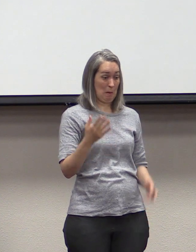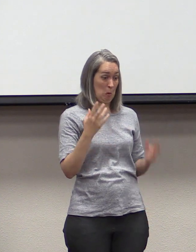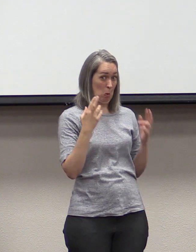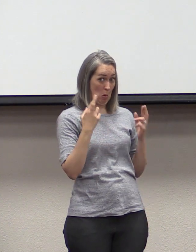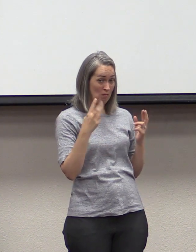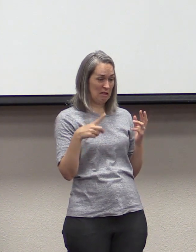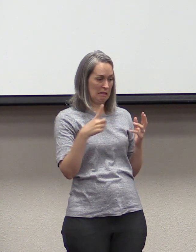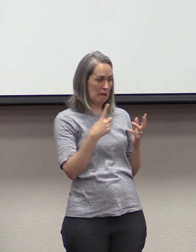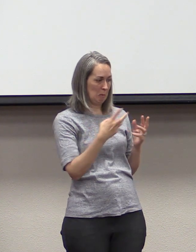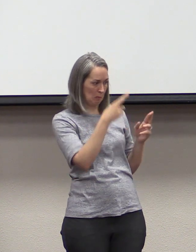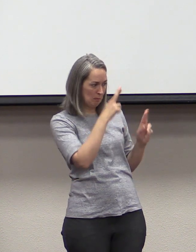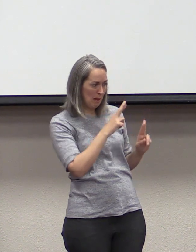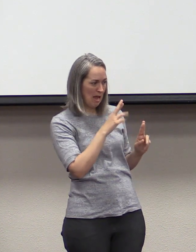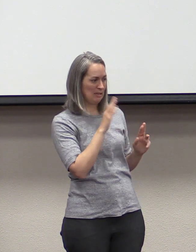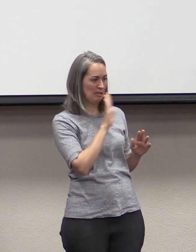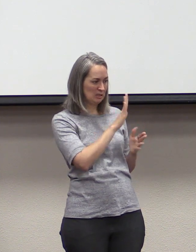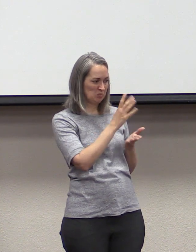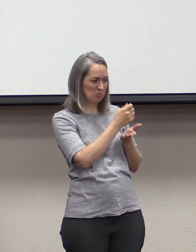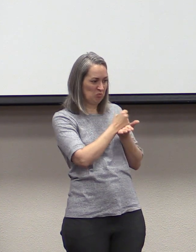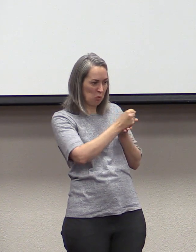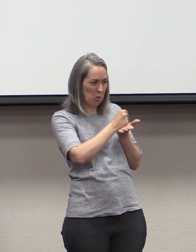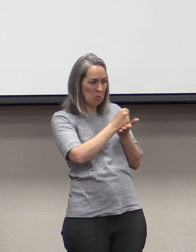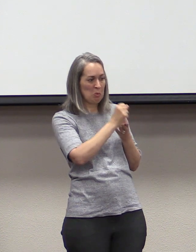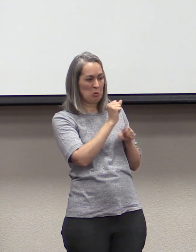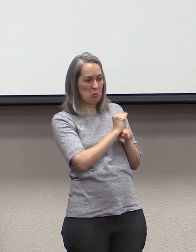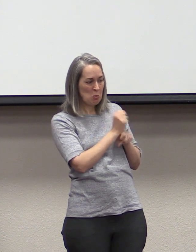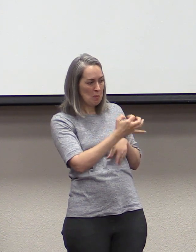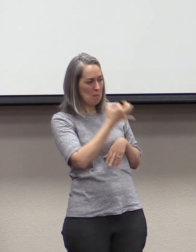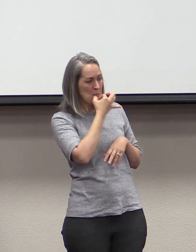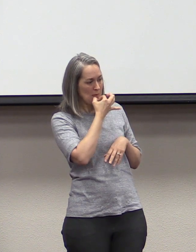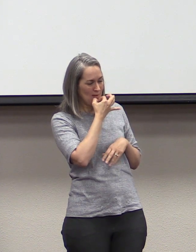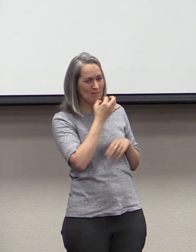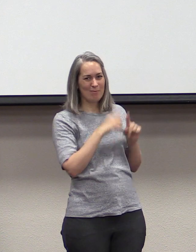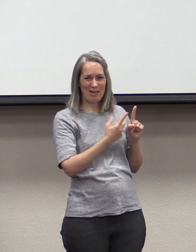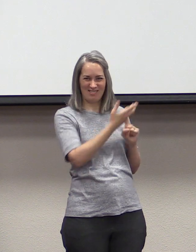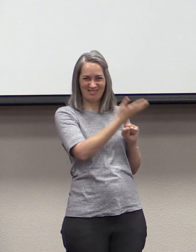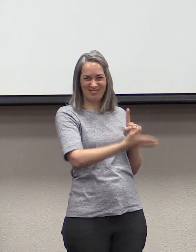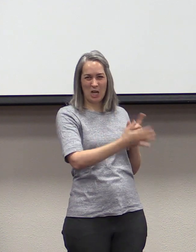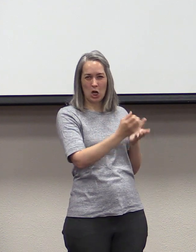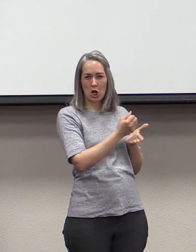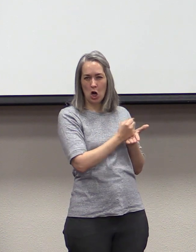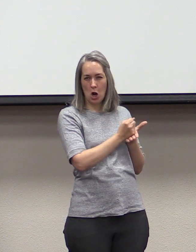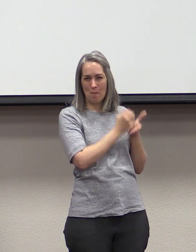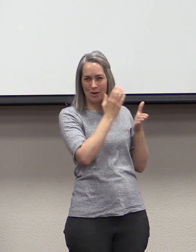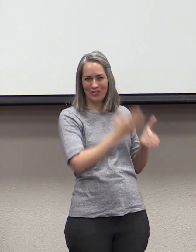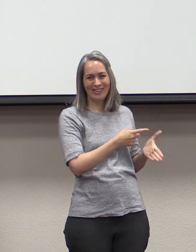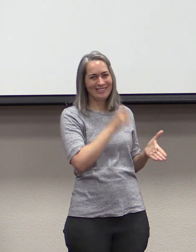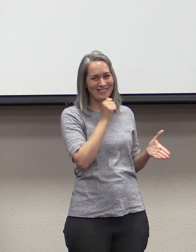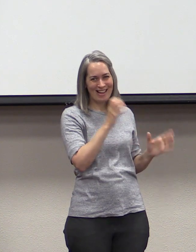his craftsmanship as a carpenter, but he's a carpenter. He's not a teacher.